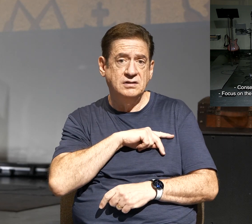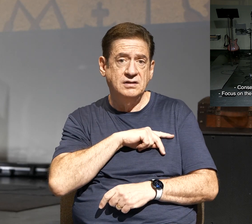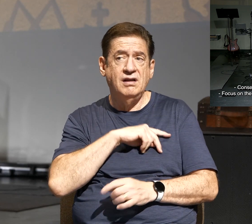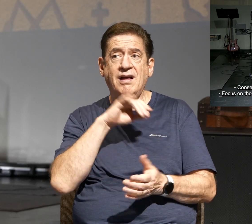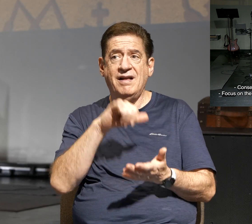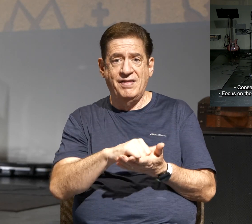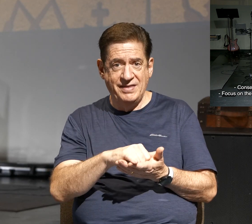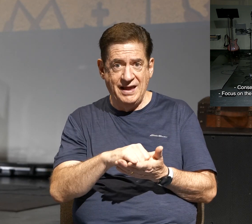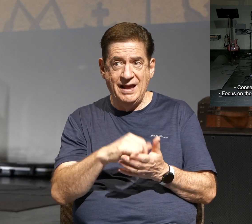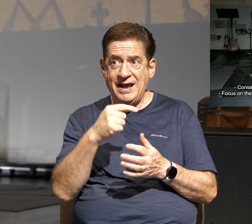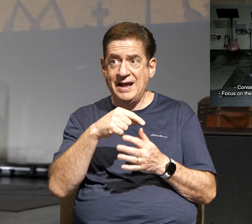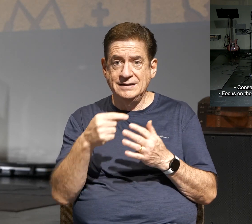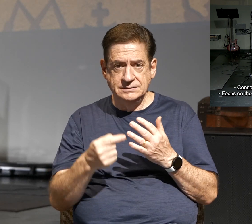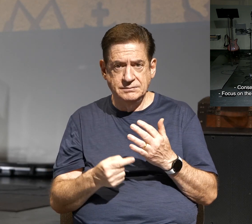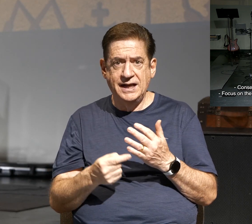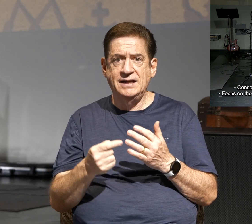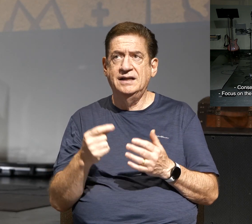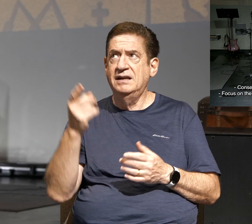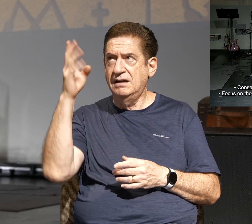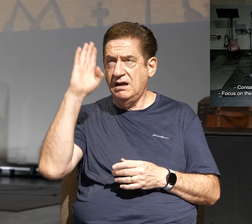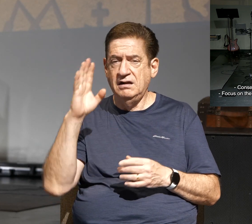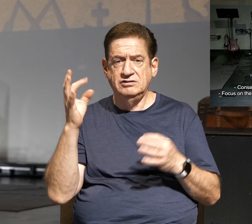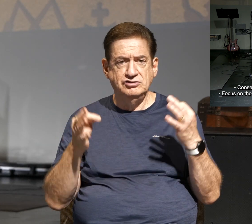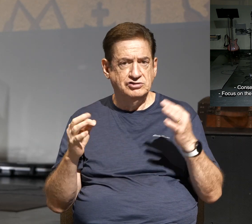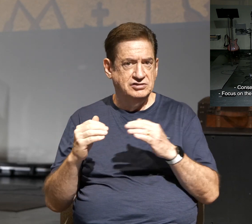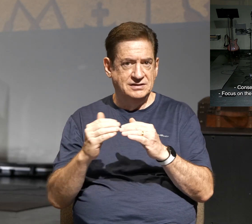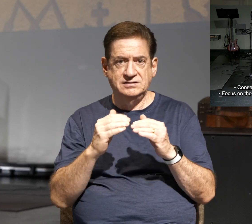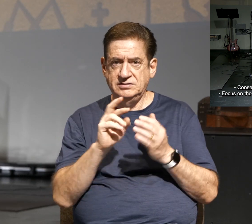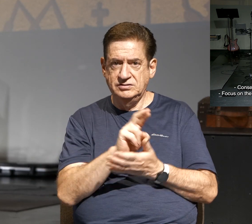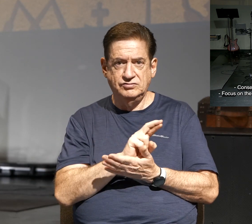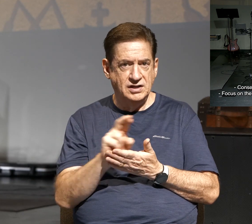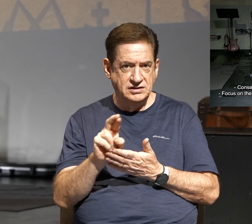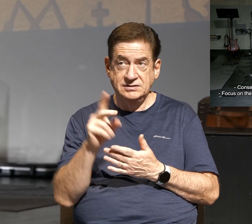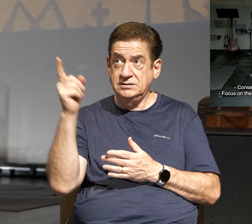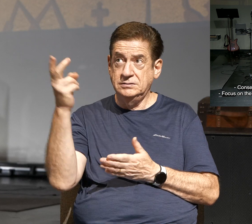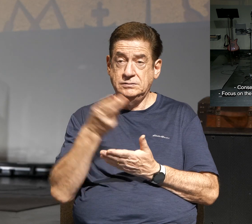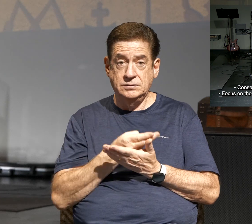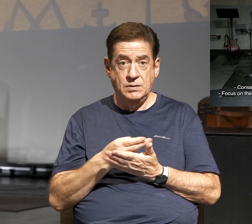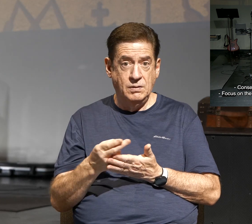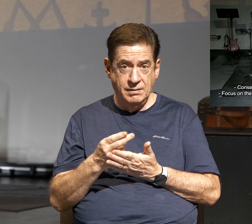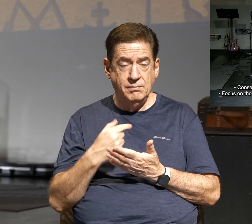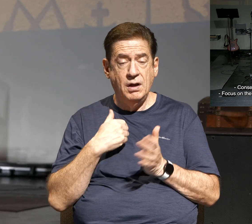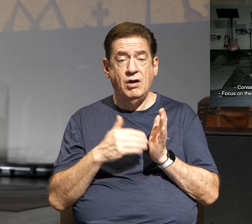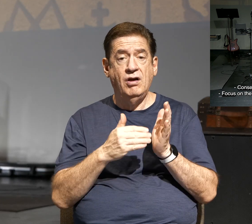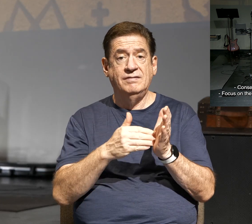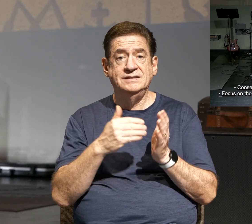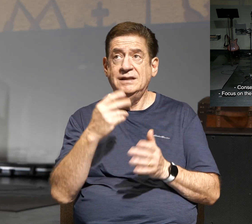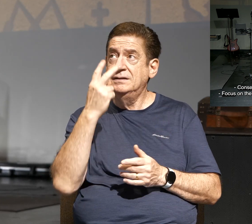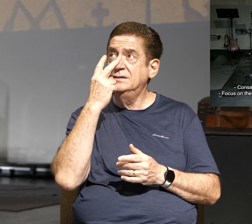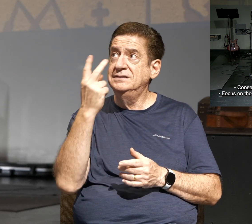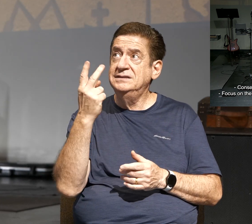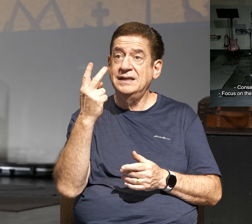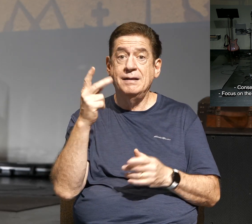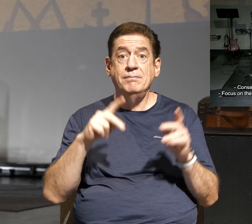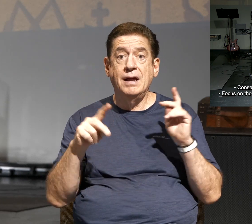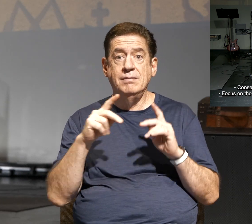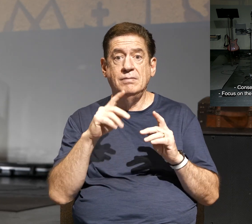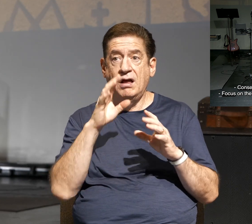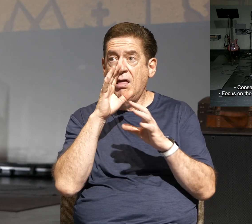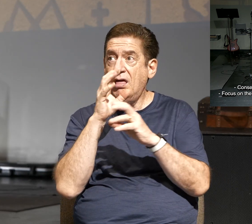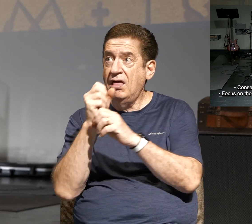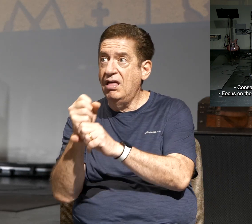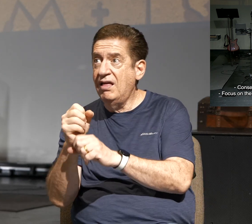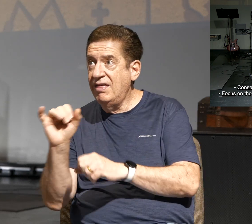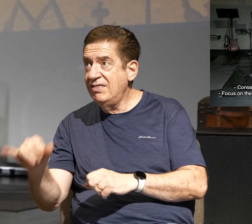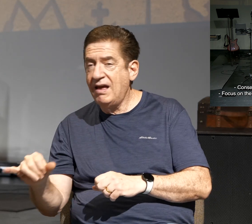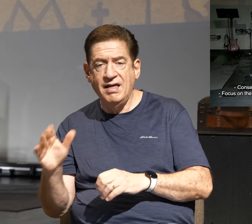that aspect of God that he's just, he's righteous, he's holy. But I oftentimes see people gravitate more towards that